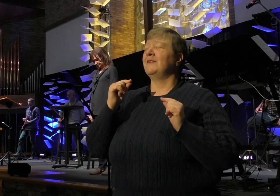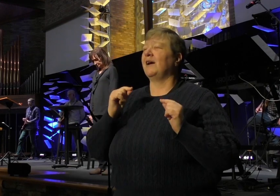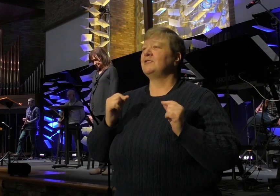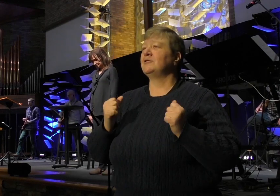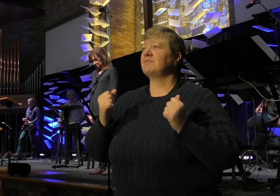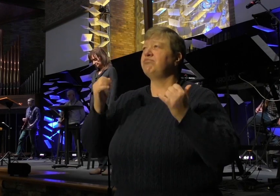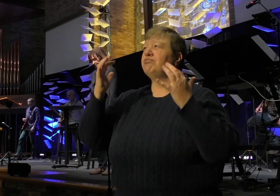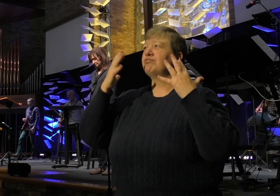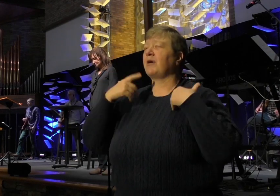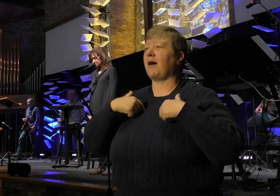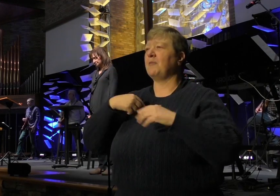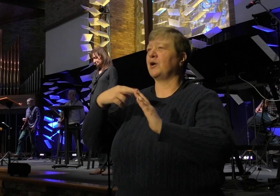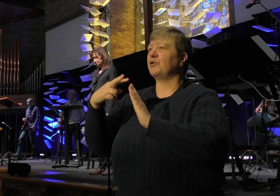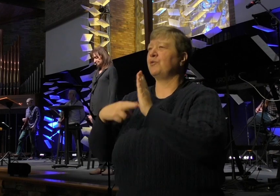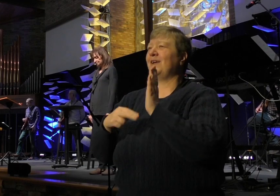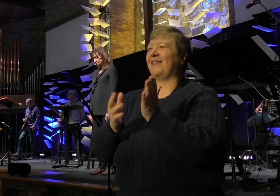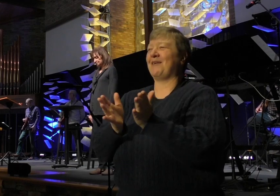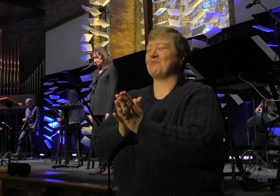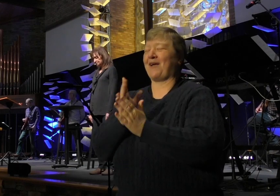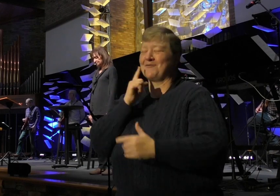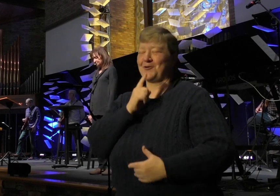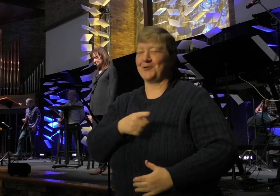you, I'm going to read them and then I'm going to pray for you.